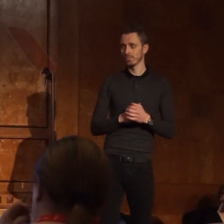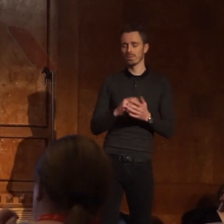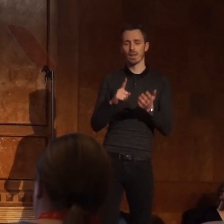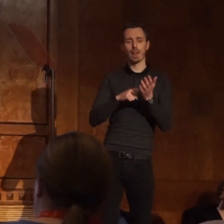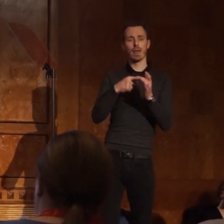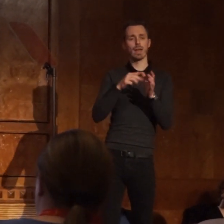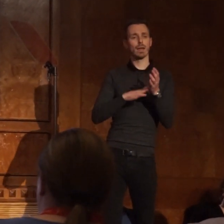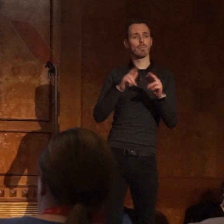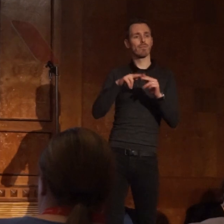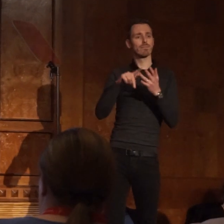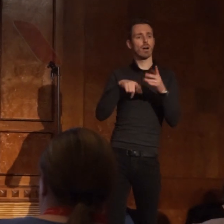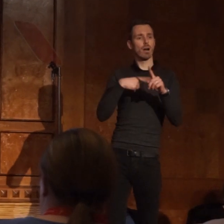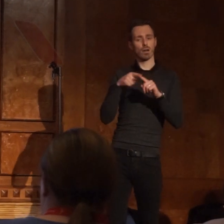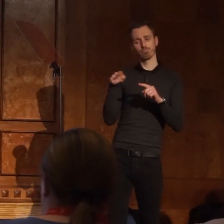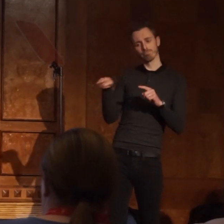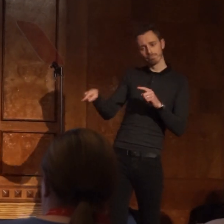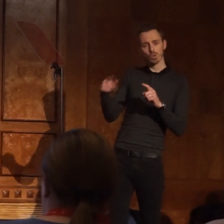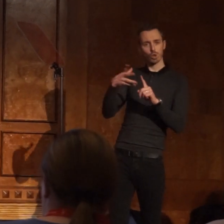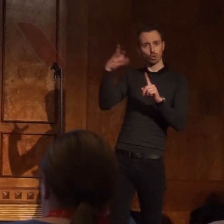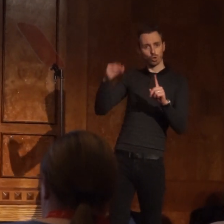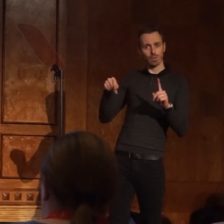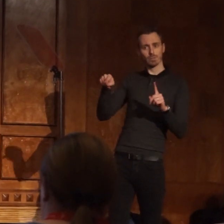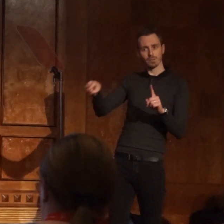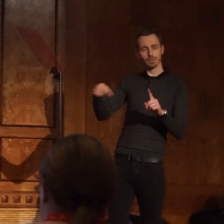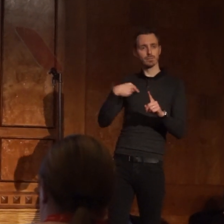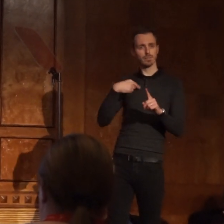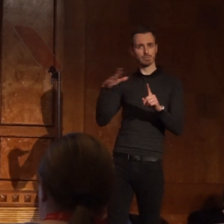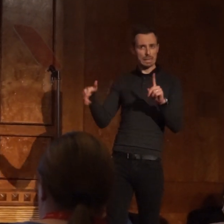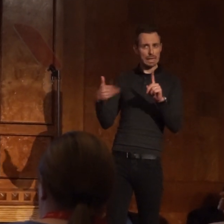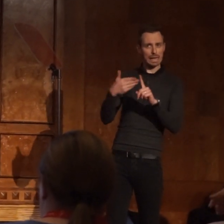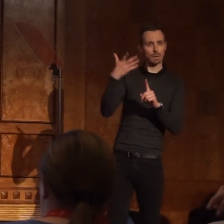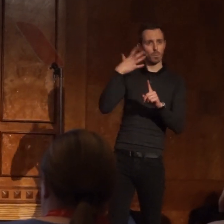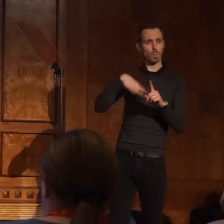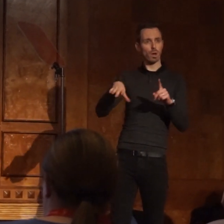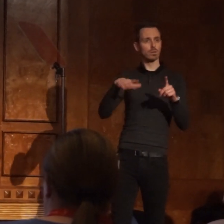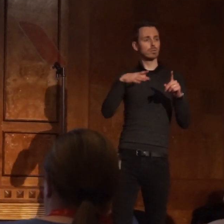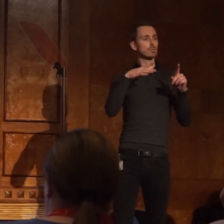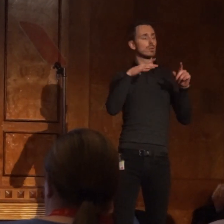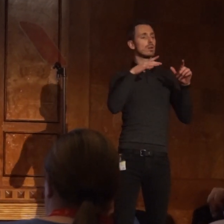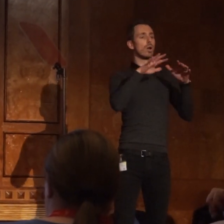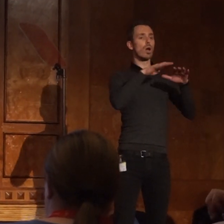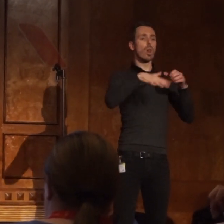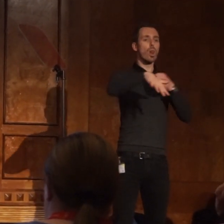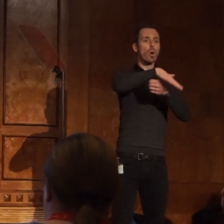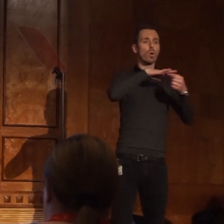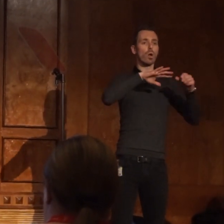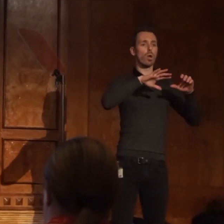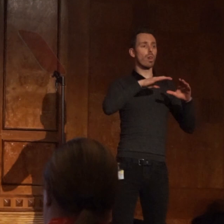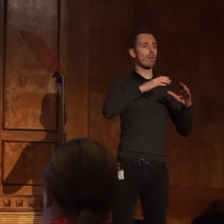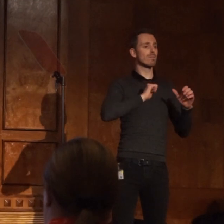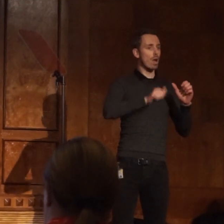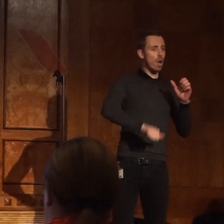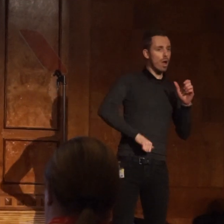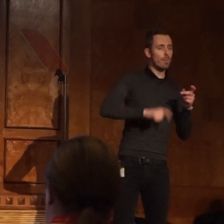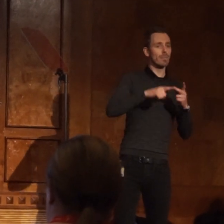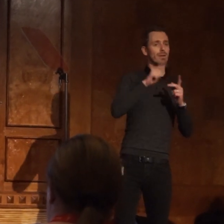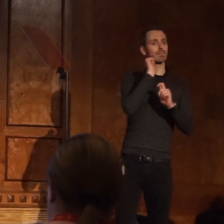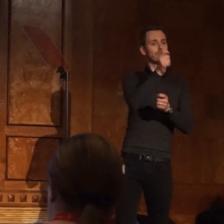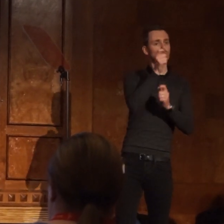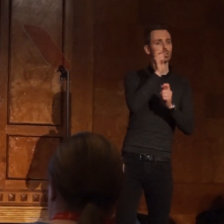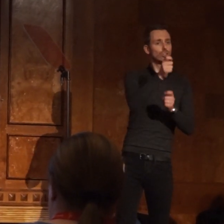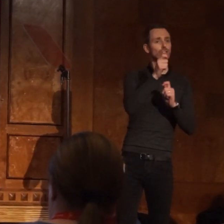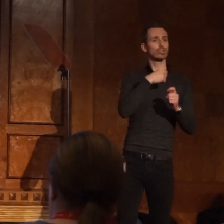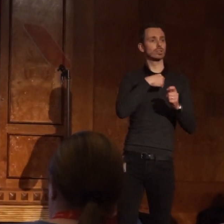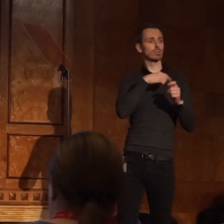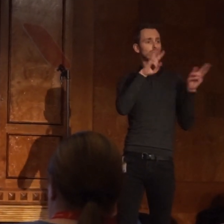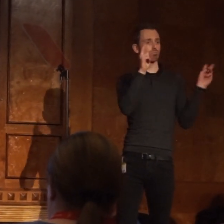Fox and the Conservatives are intent on running down local agriculture and fishing so that we can get knock-off imports from the US and